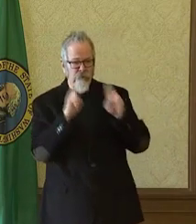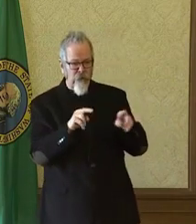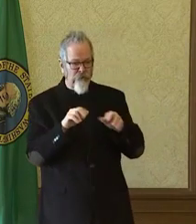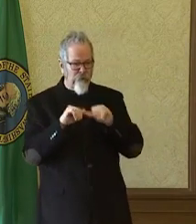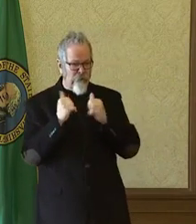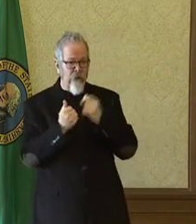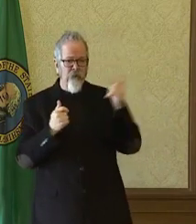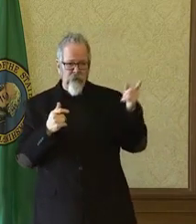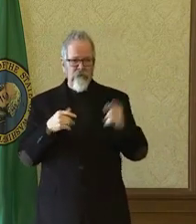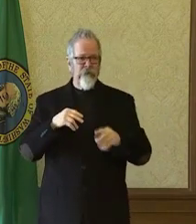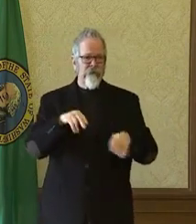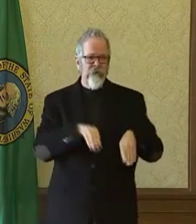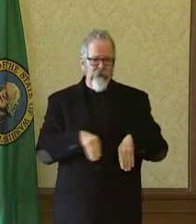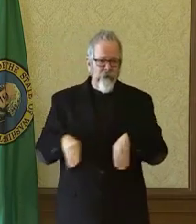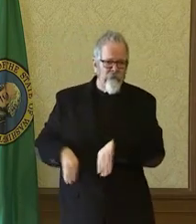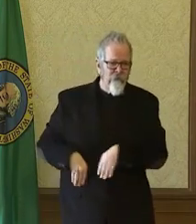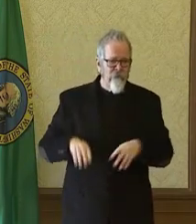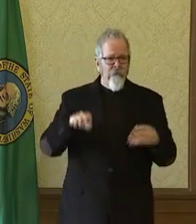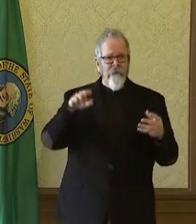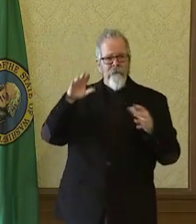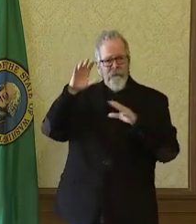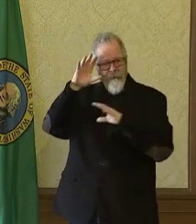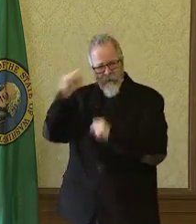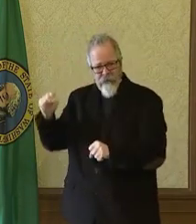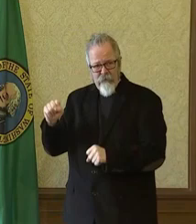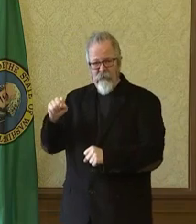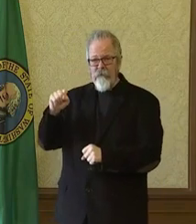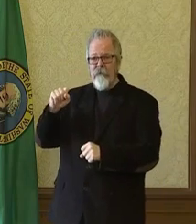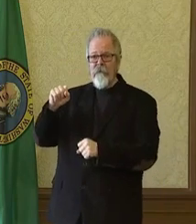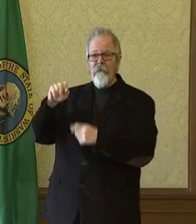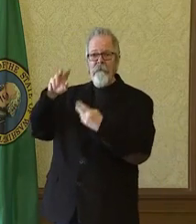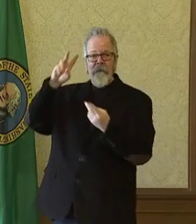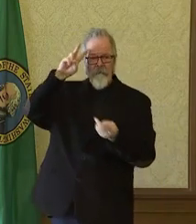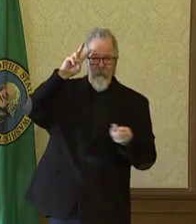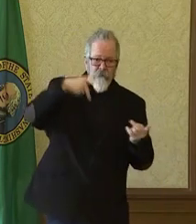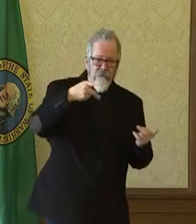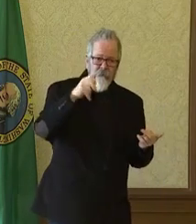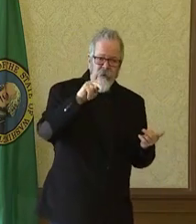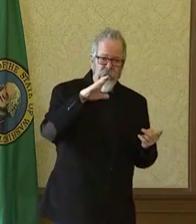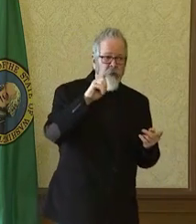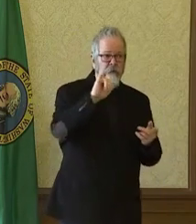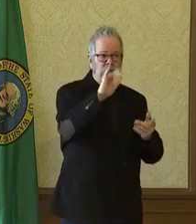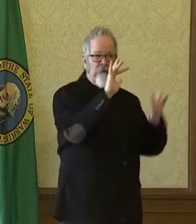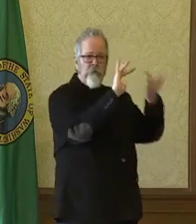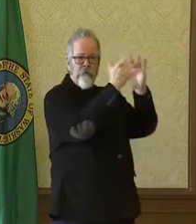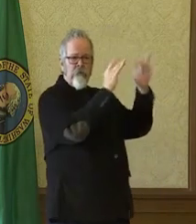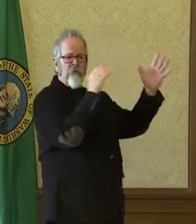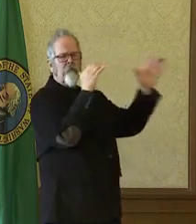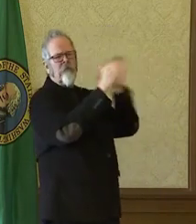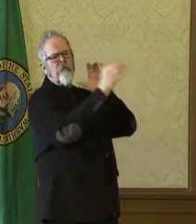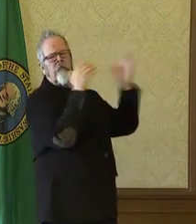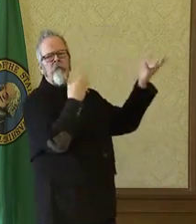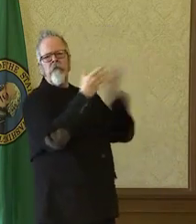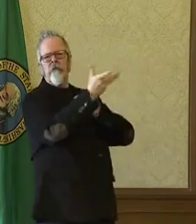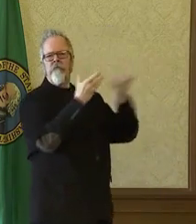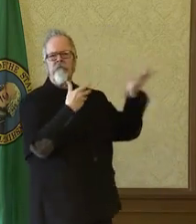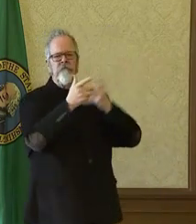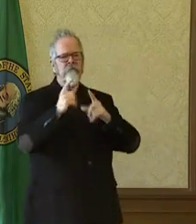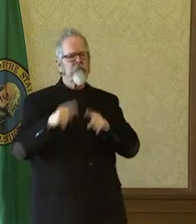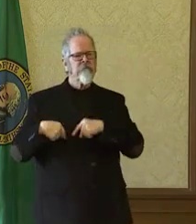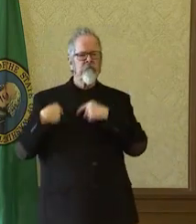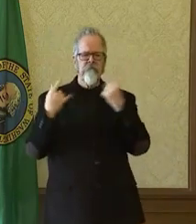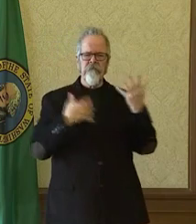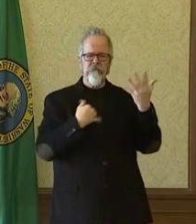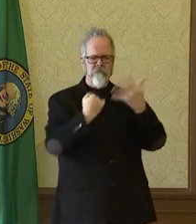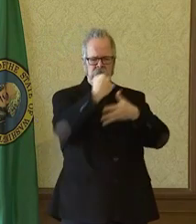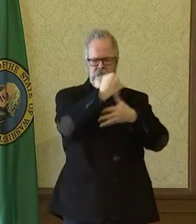day. So we have very good communications with our federal partners to try to talk about these prioritization issues.